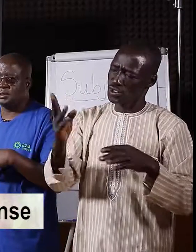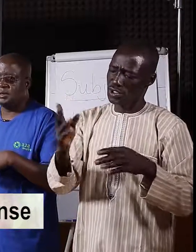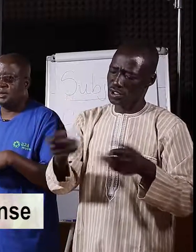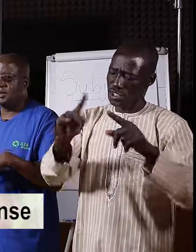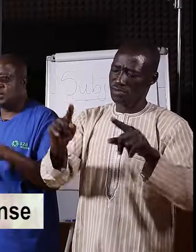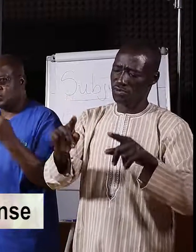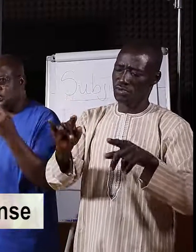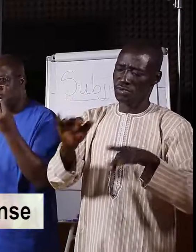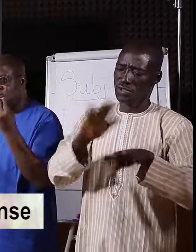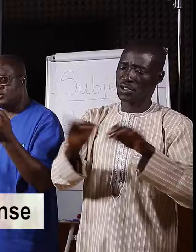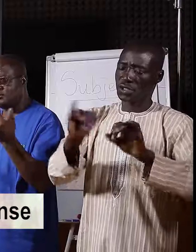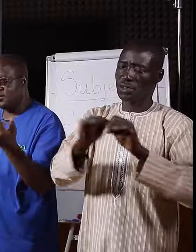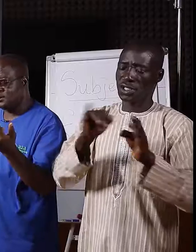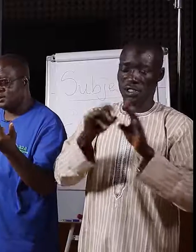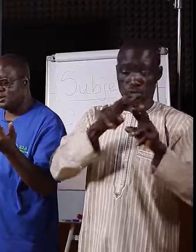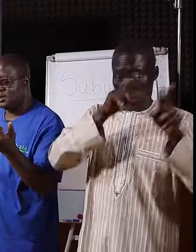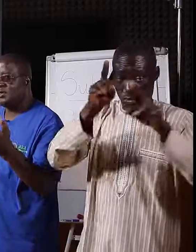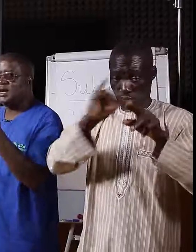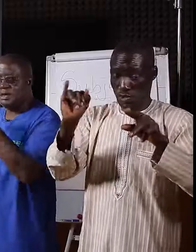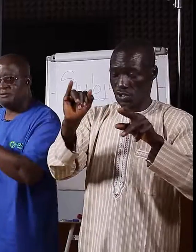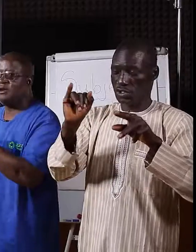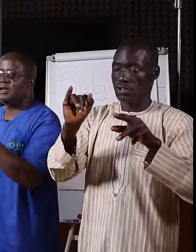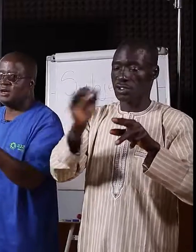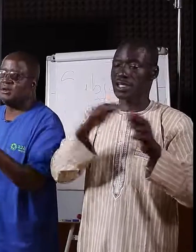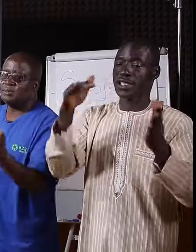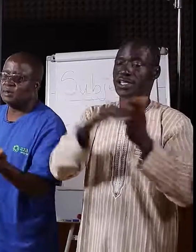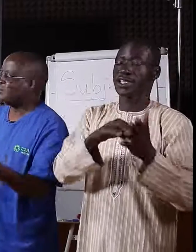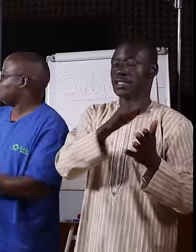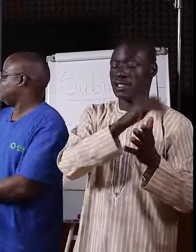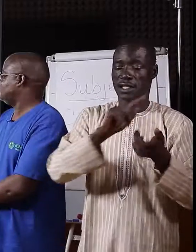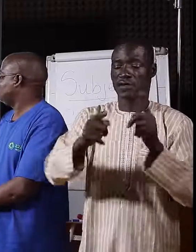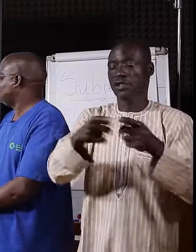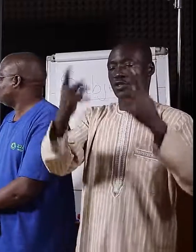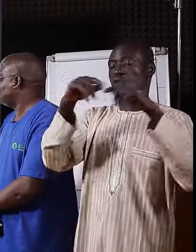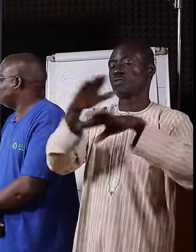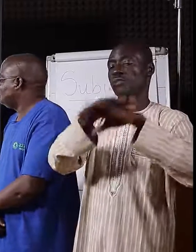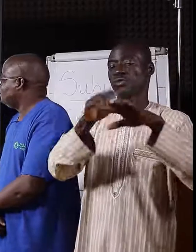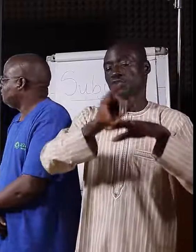simultaneously. He was watching football first, then a friend came calling.